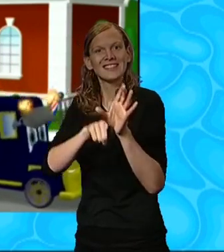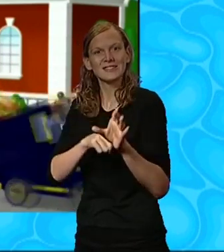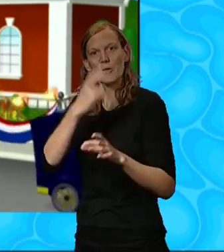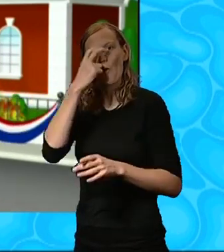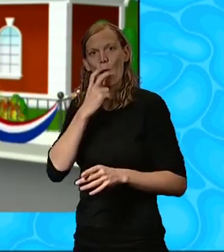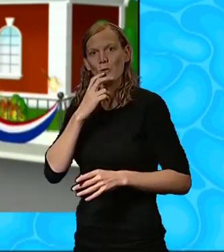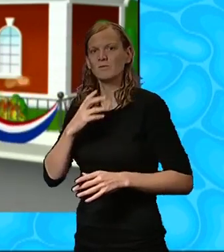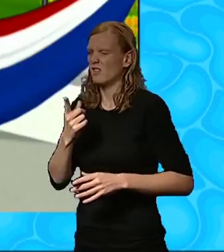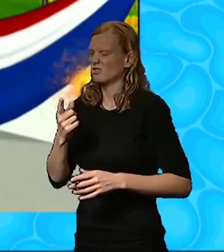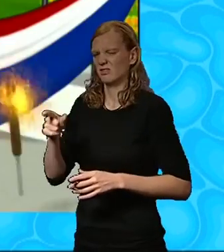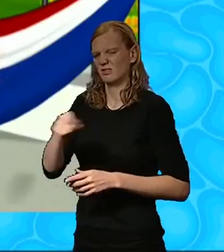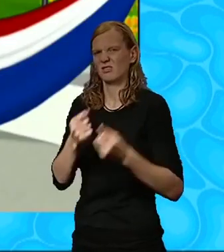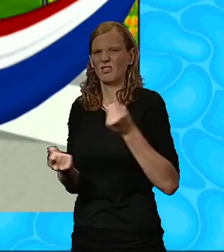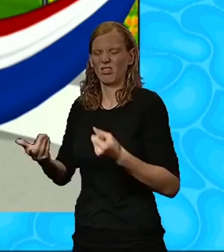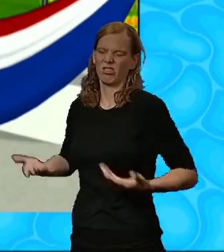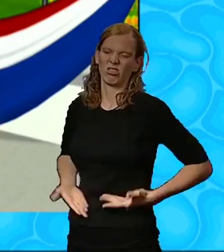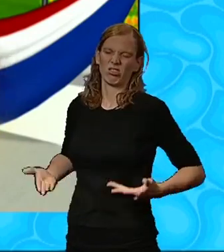was careless.